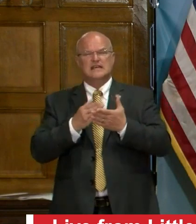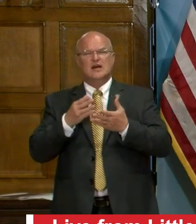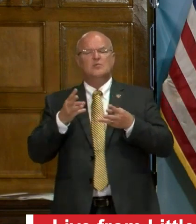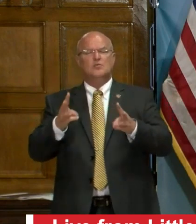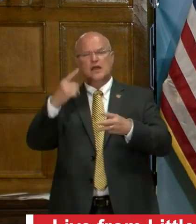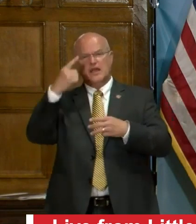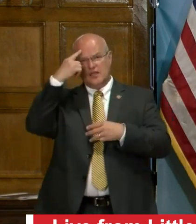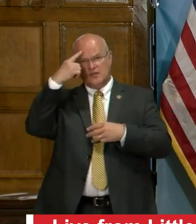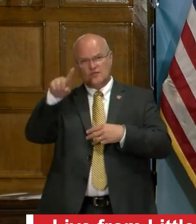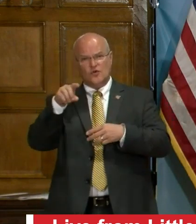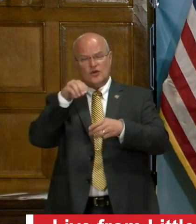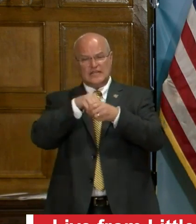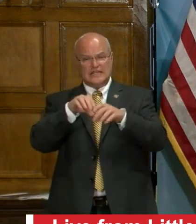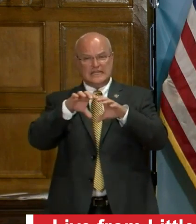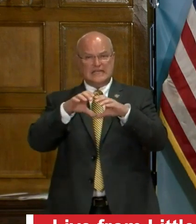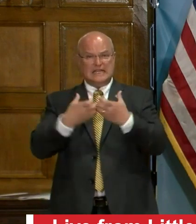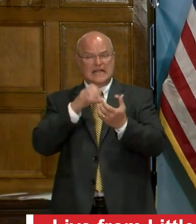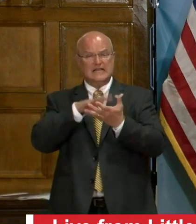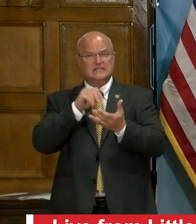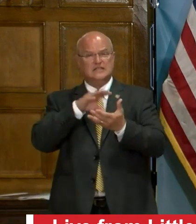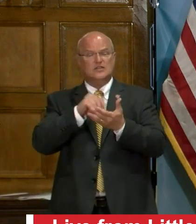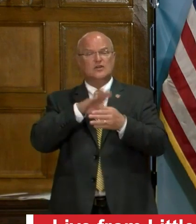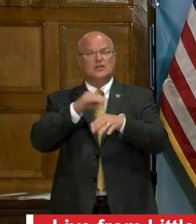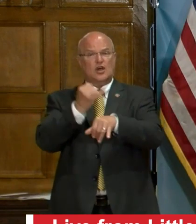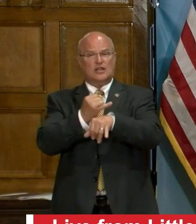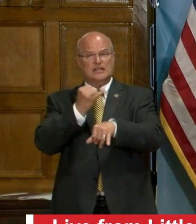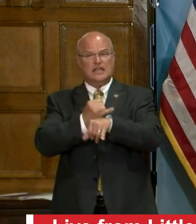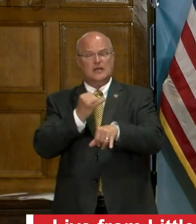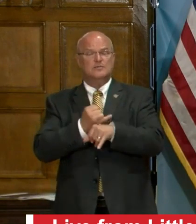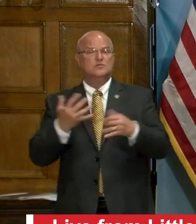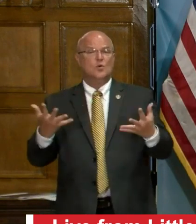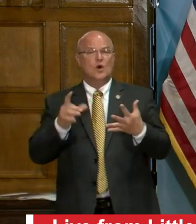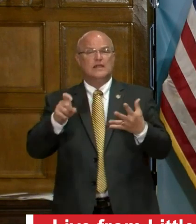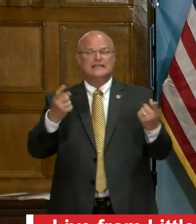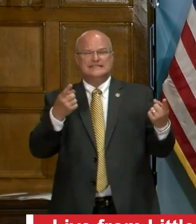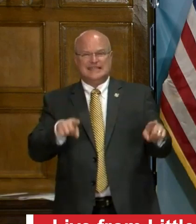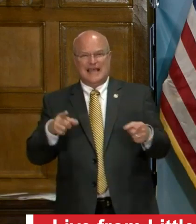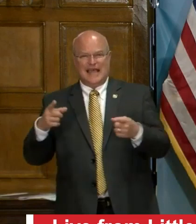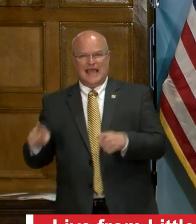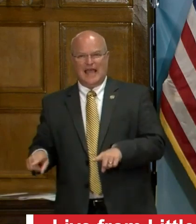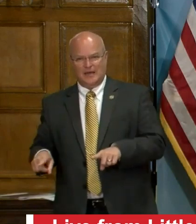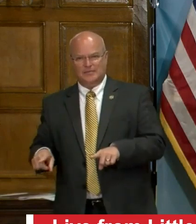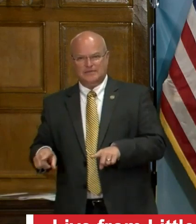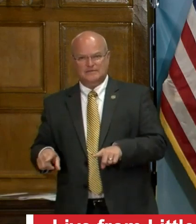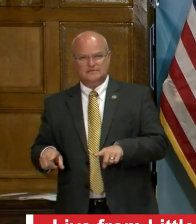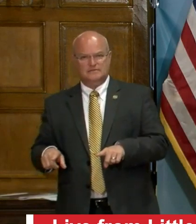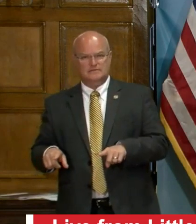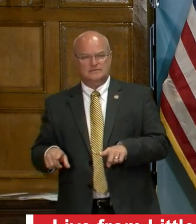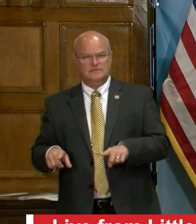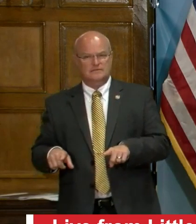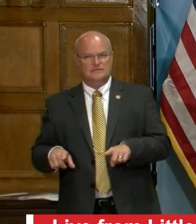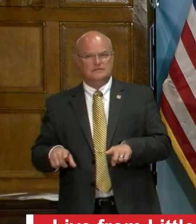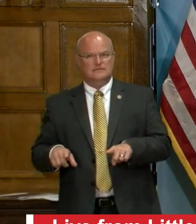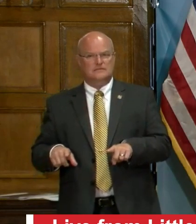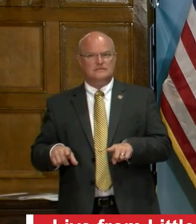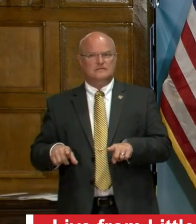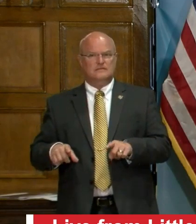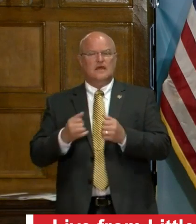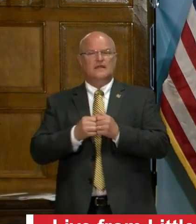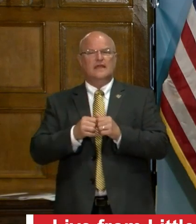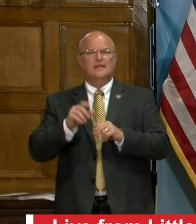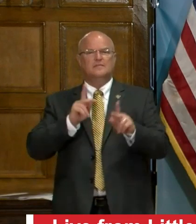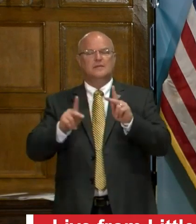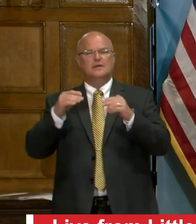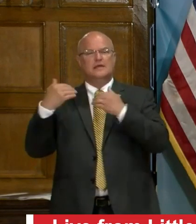for in-class learning on campuses. What needs to happen before colleges can